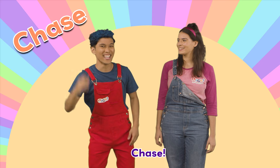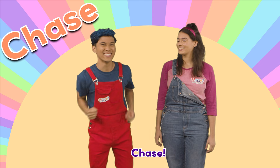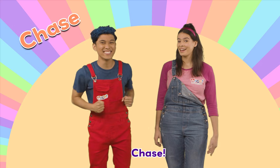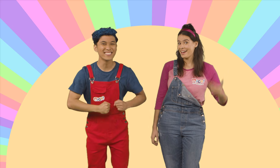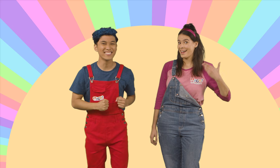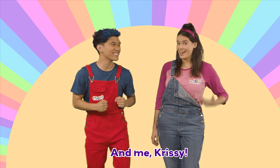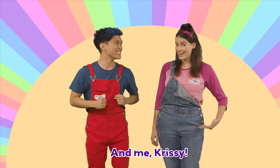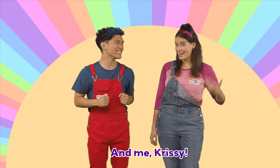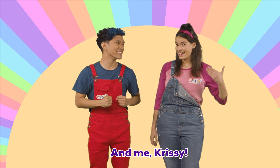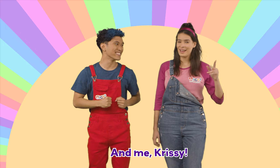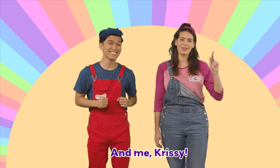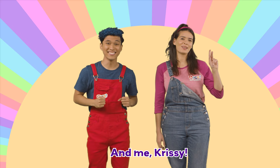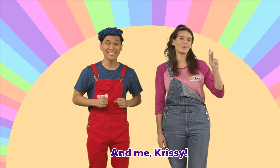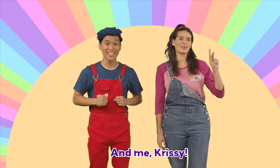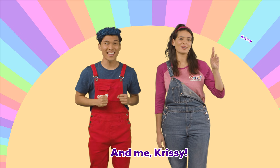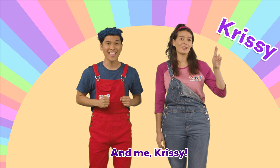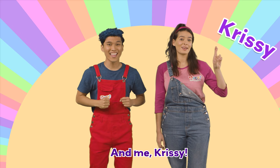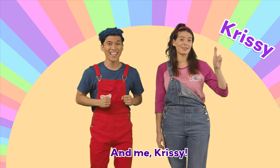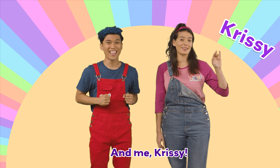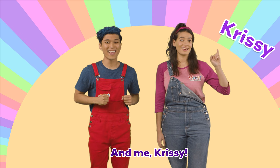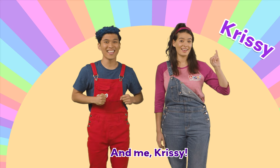Chase. And me, Chrissy.